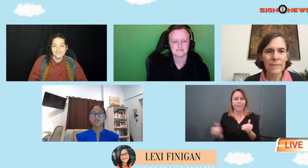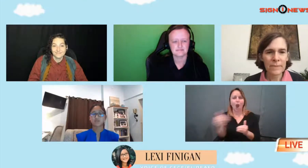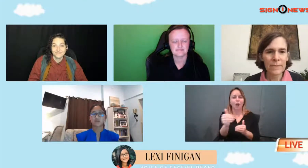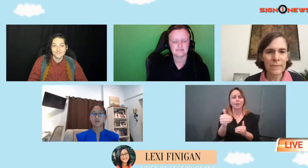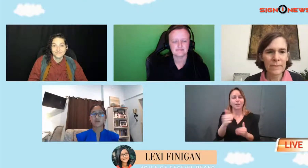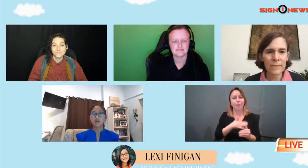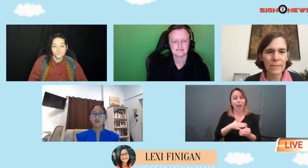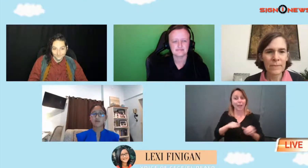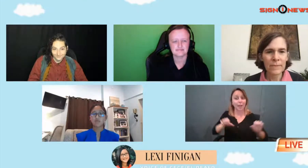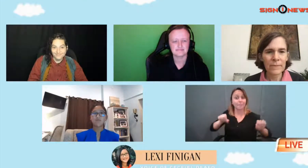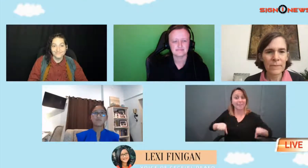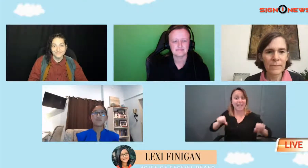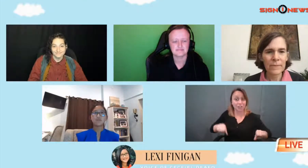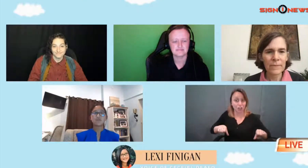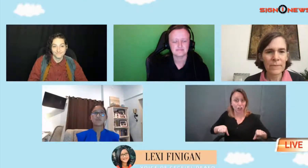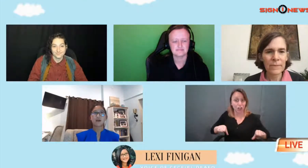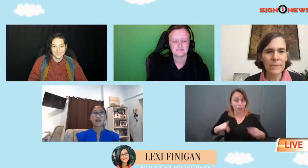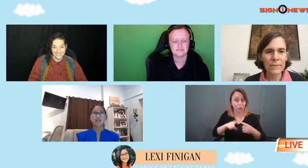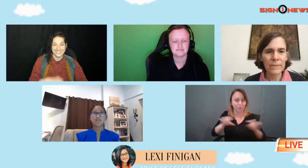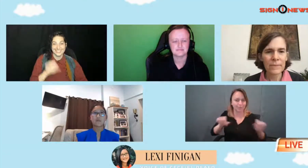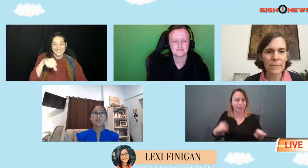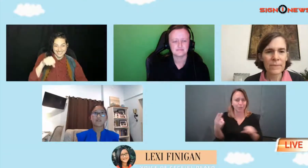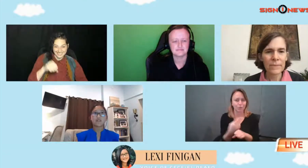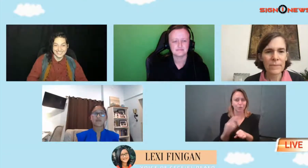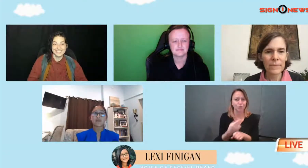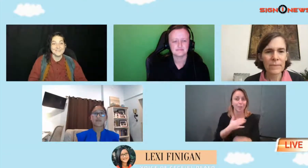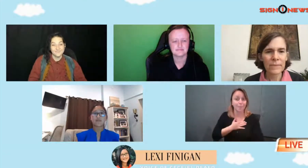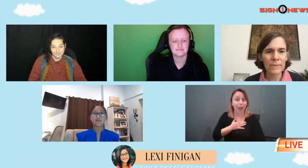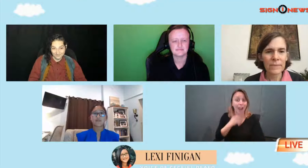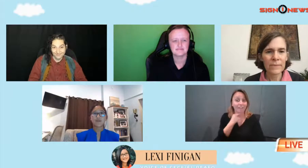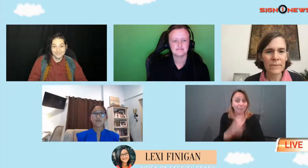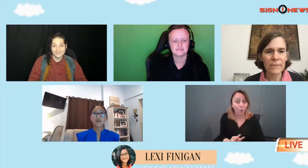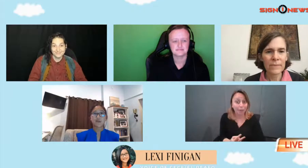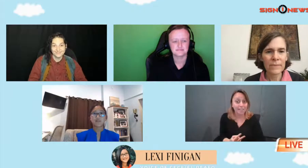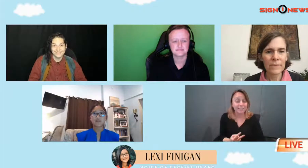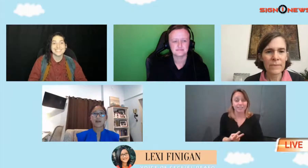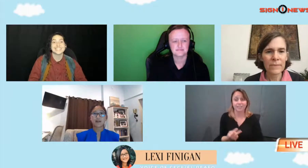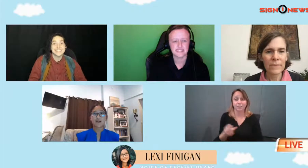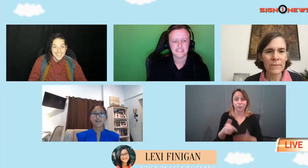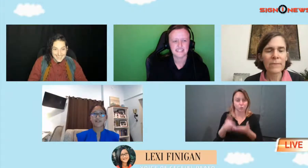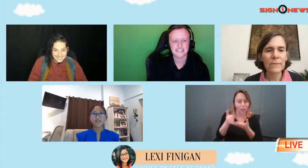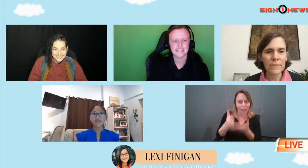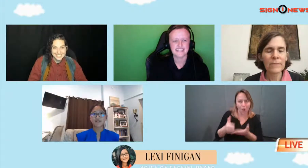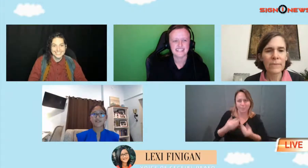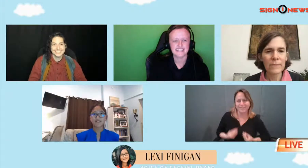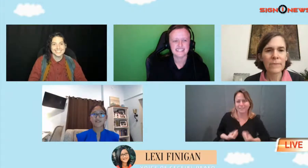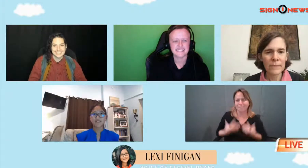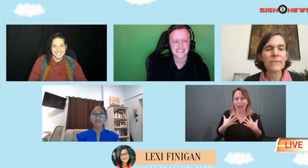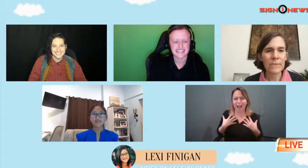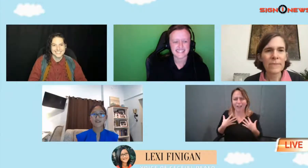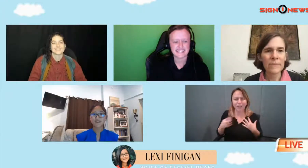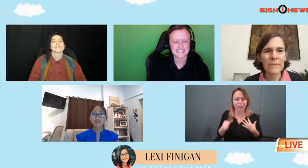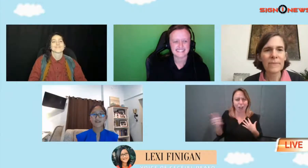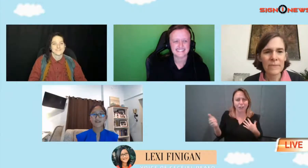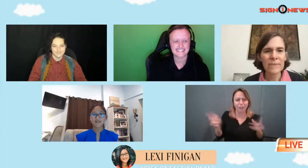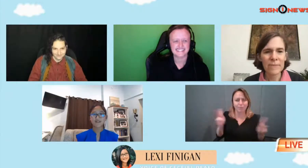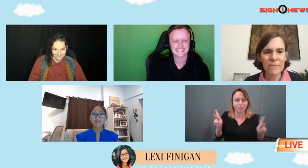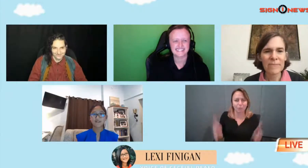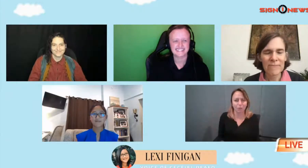able to use my voice to help inspire others.